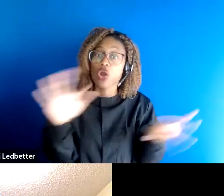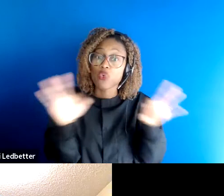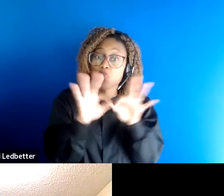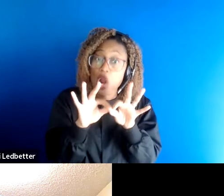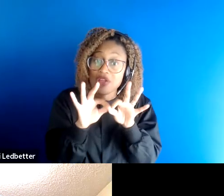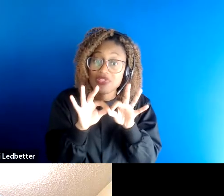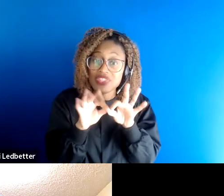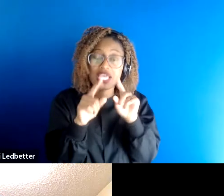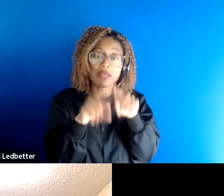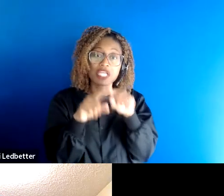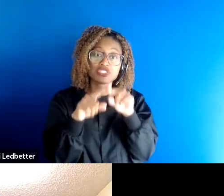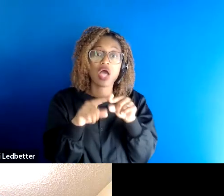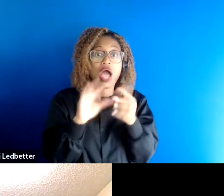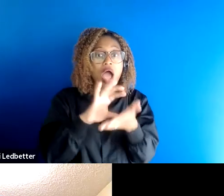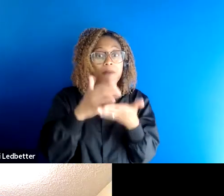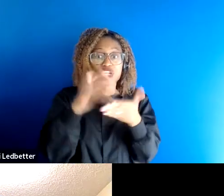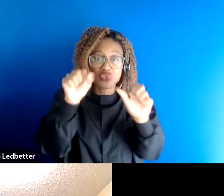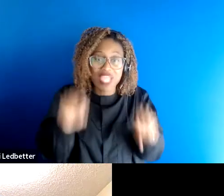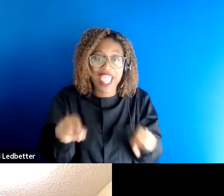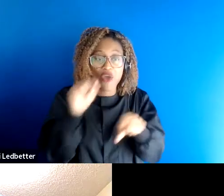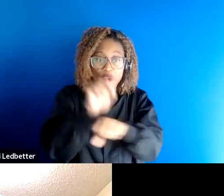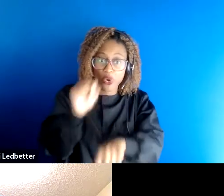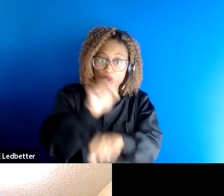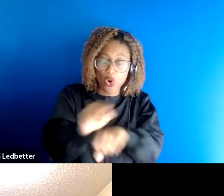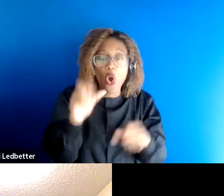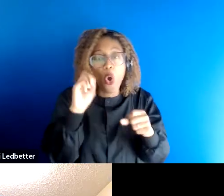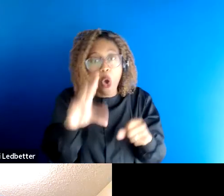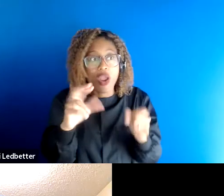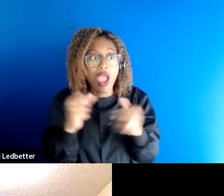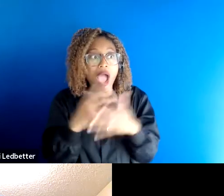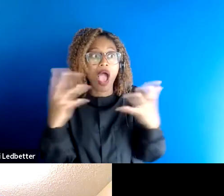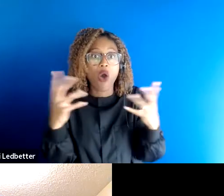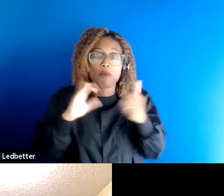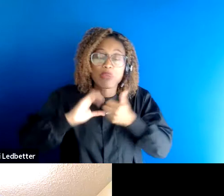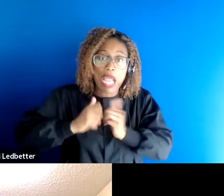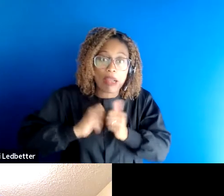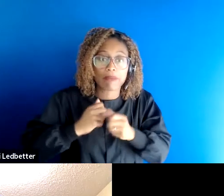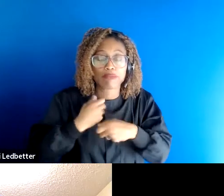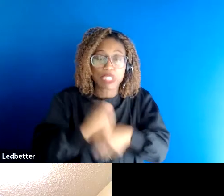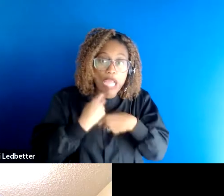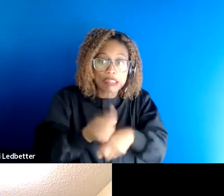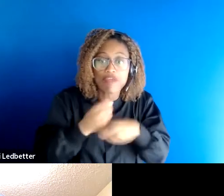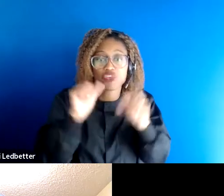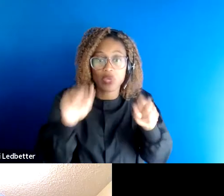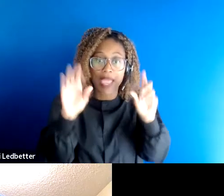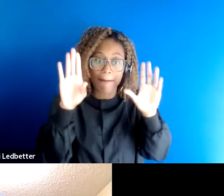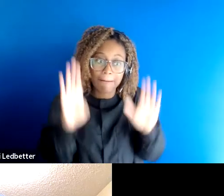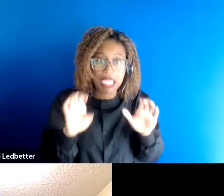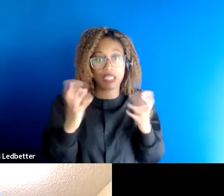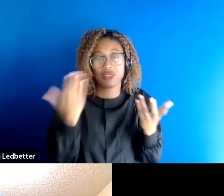on how much you can work or how productive you can be, how much work you can get done in a certain amount of